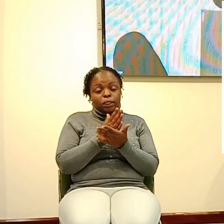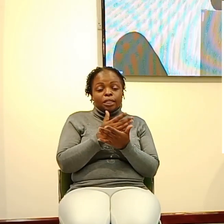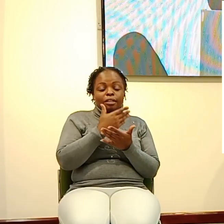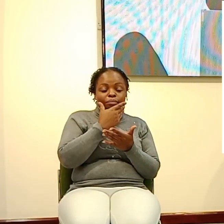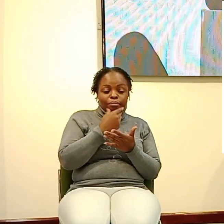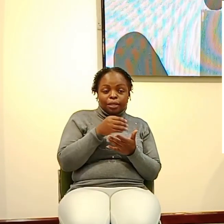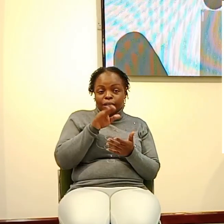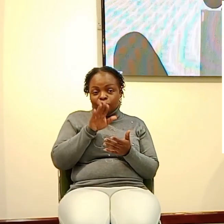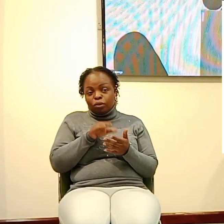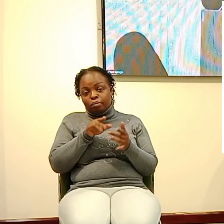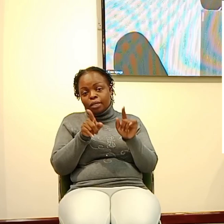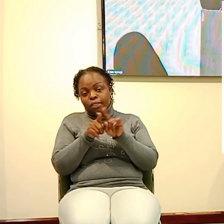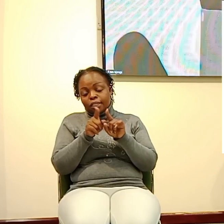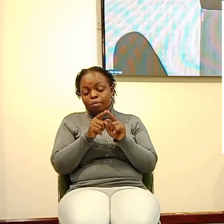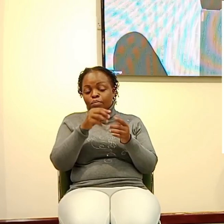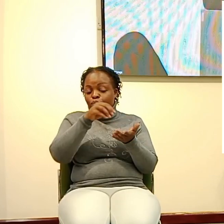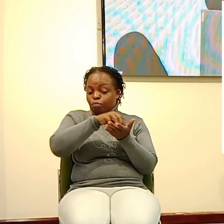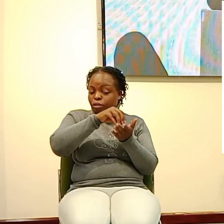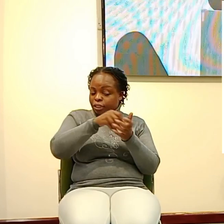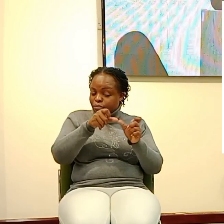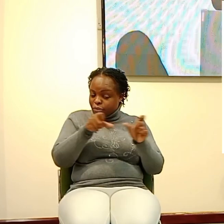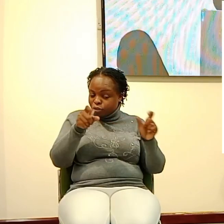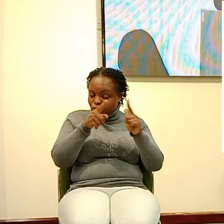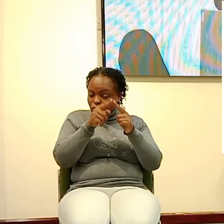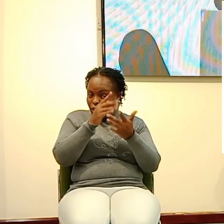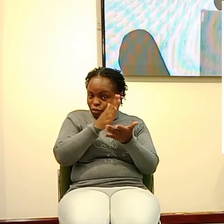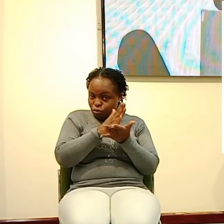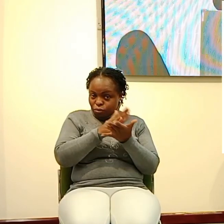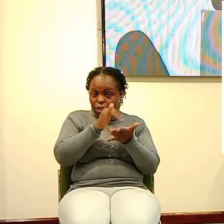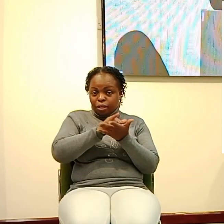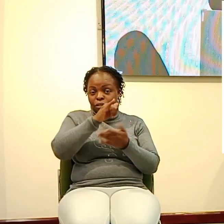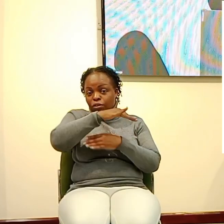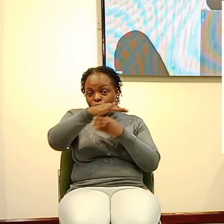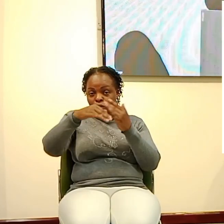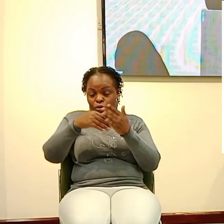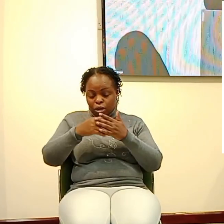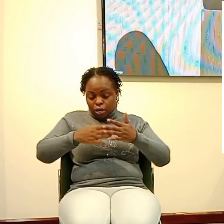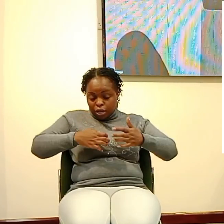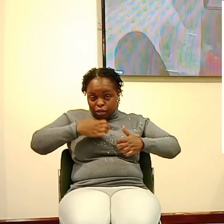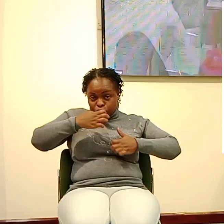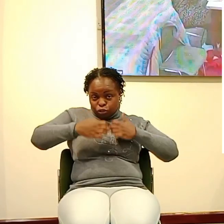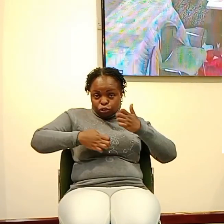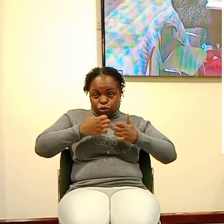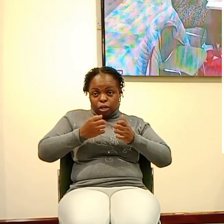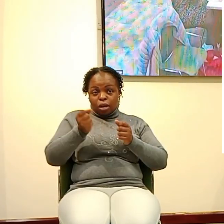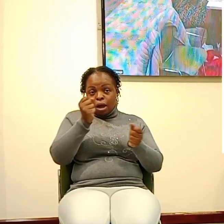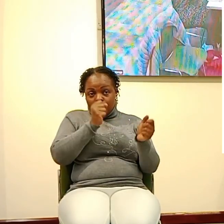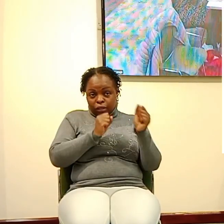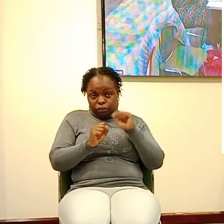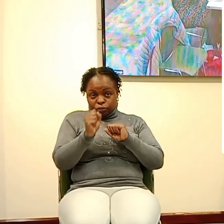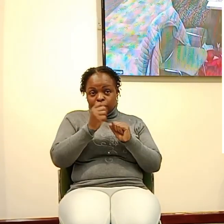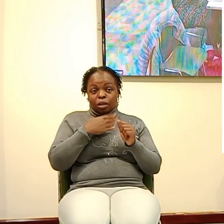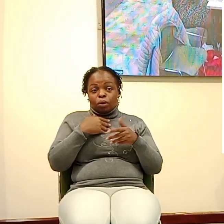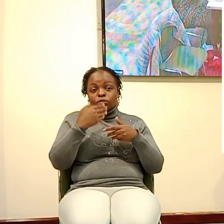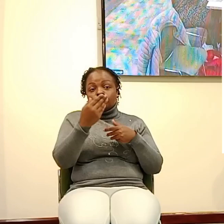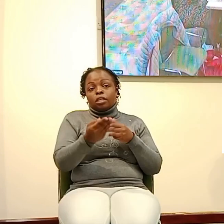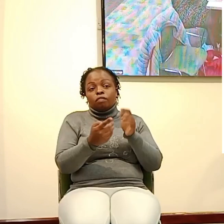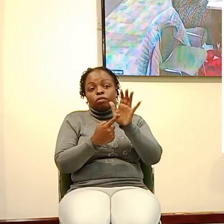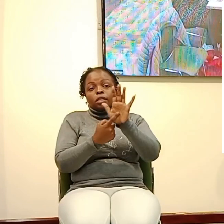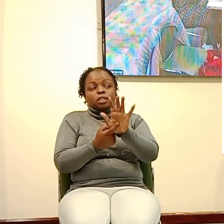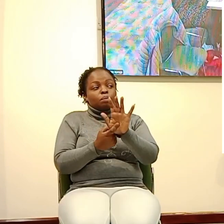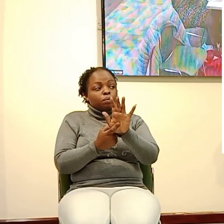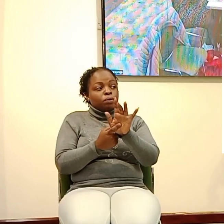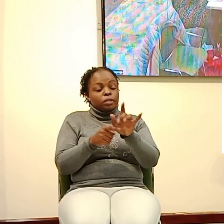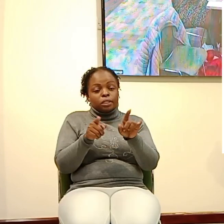and putting in measures to ensure that everyone is able to enjoy actions. Let me give you an example.